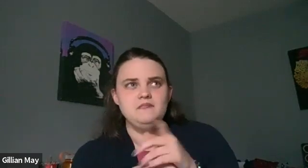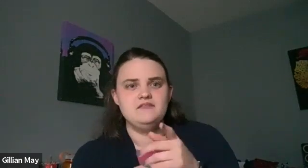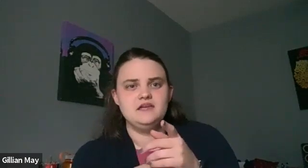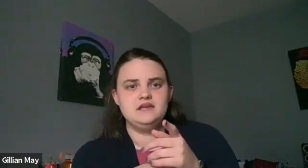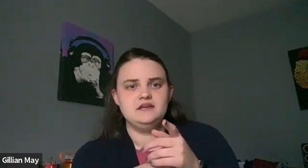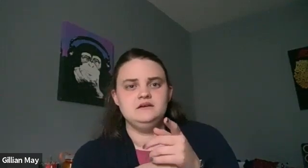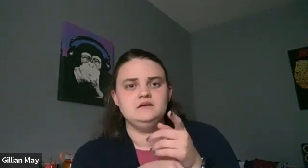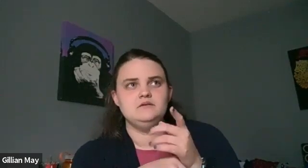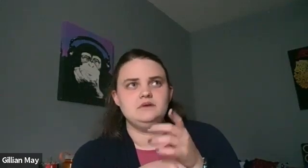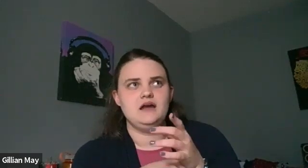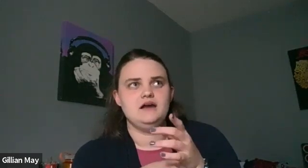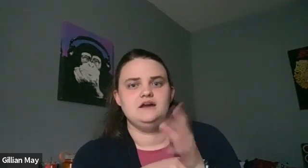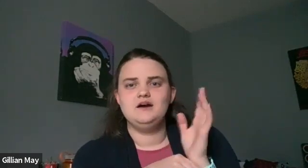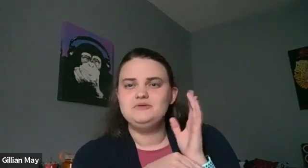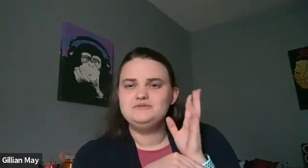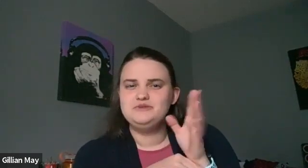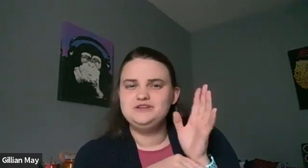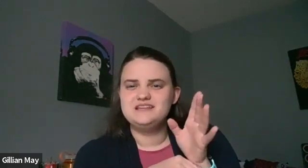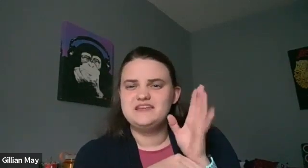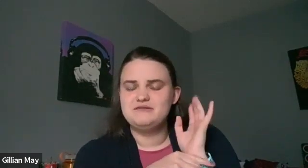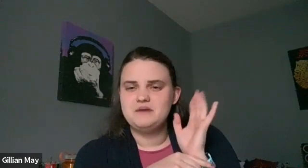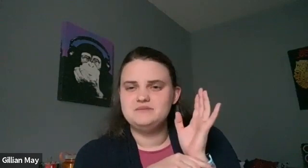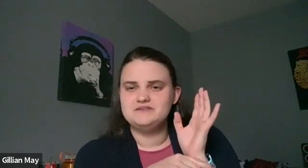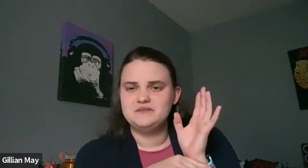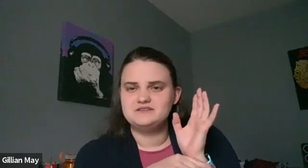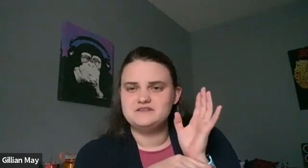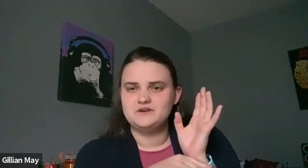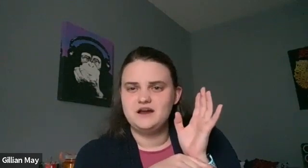And then we had, when you said that, it reminded me of something else I forgot